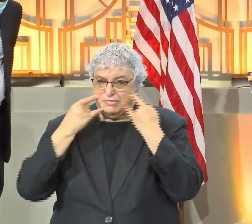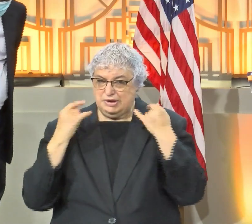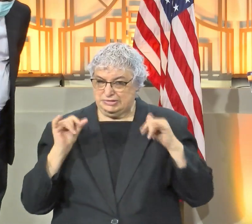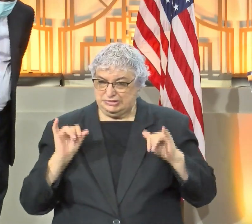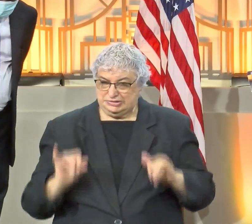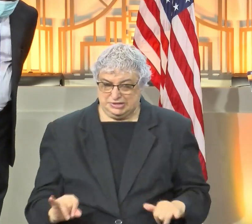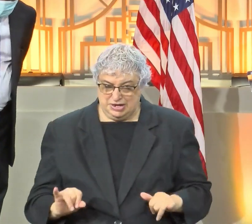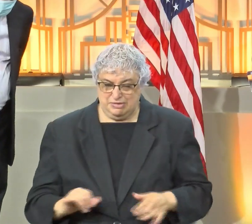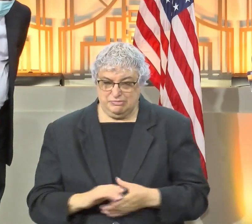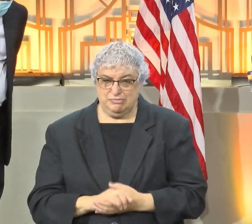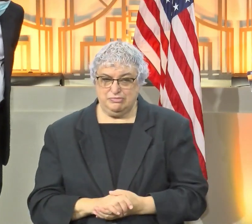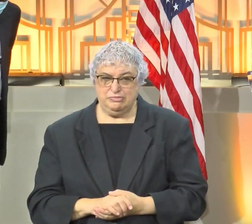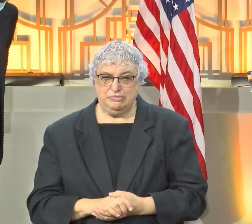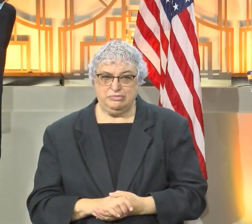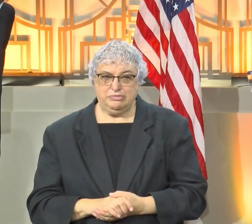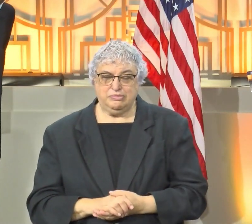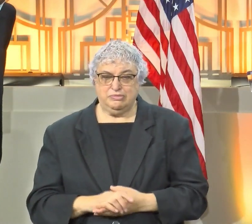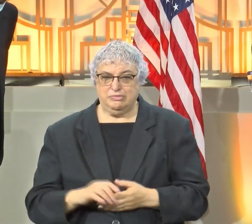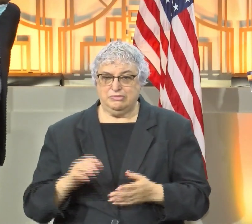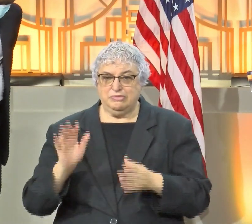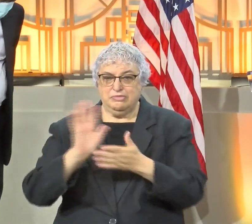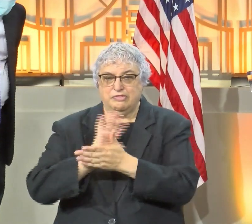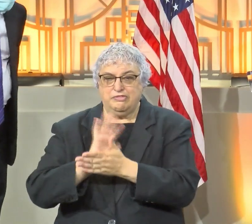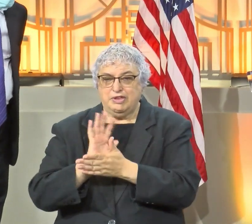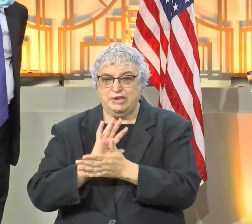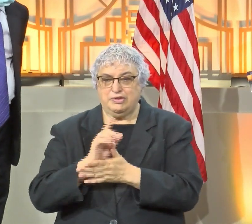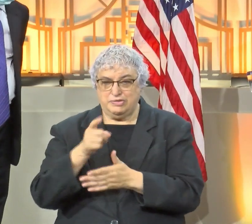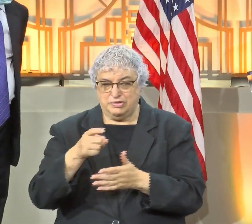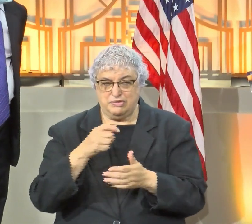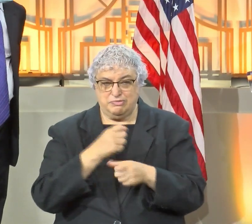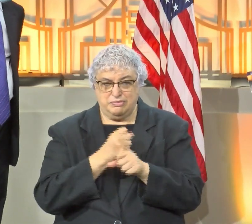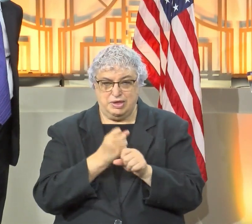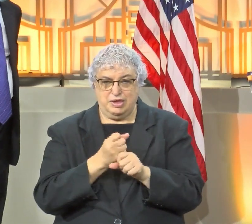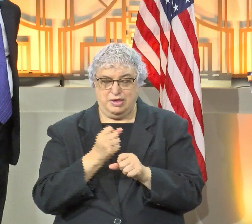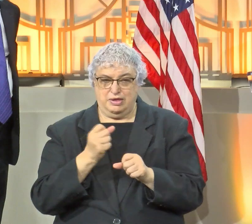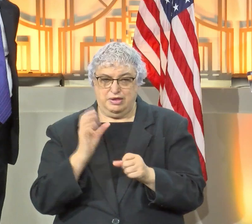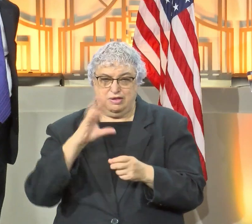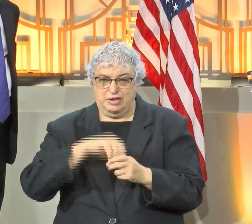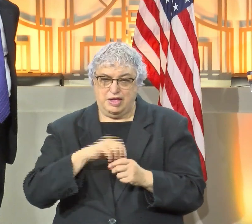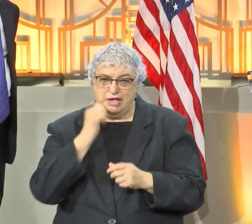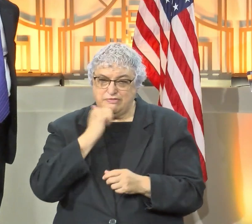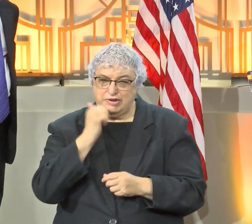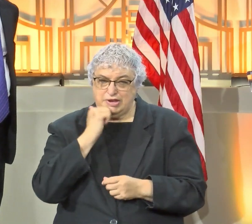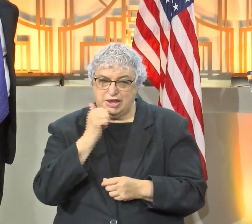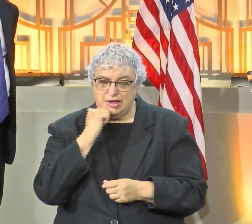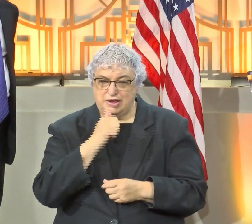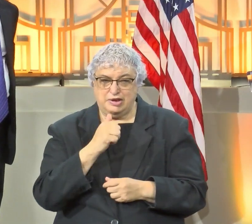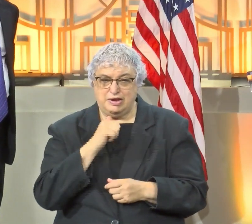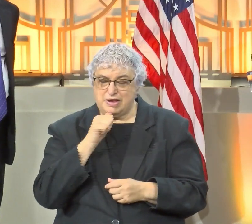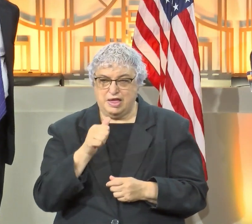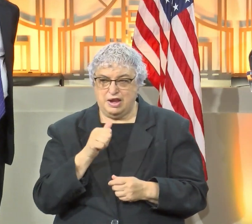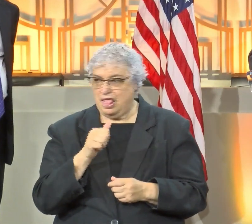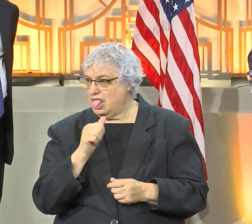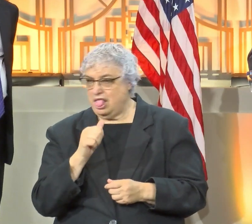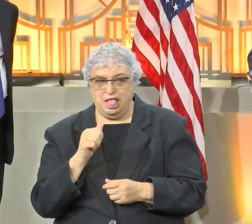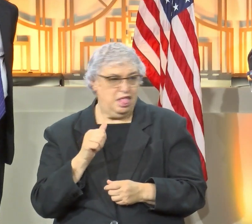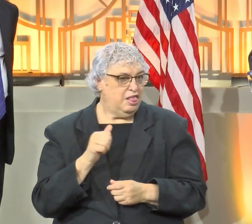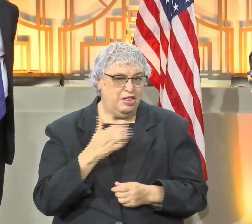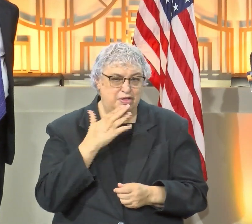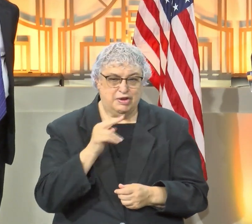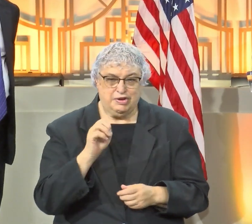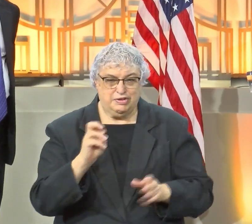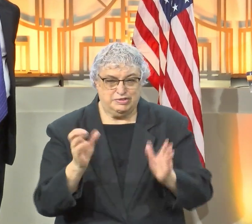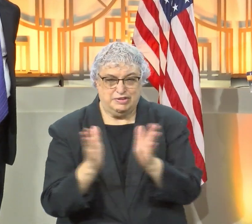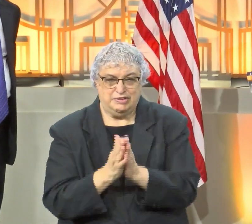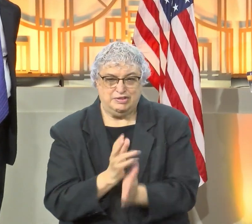masks. We need to do all of the things that were in the videos that were shown. We need to make it part of our routine. Let us not get distracted by this good news on the